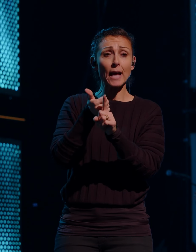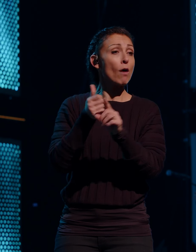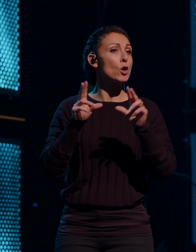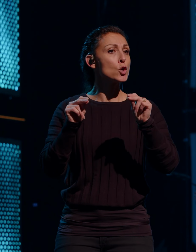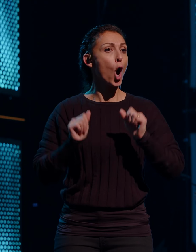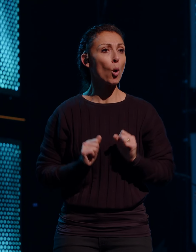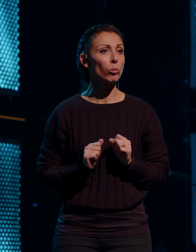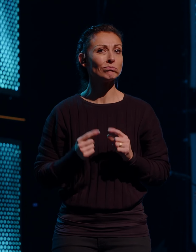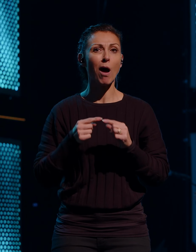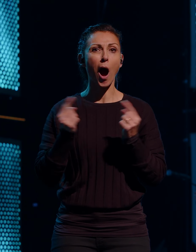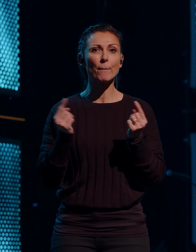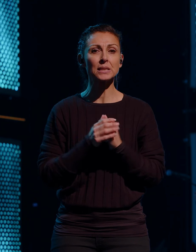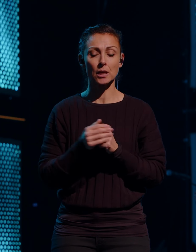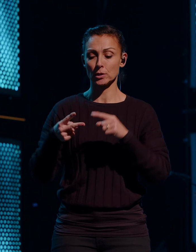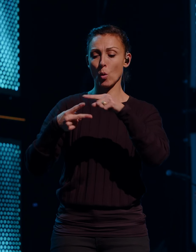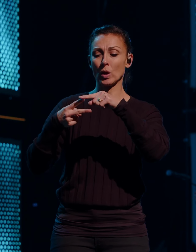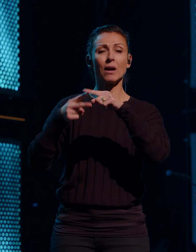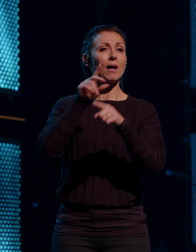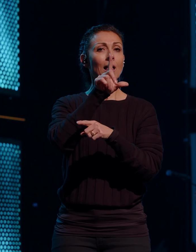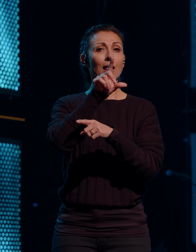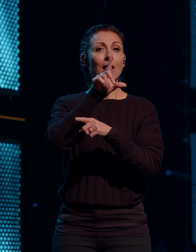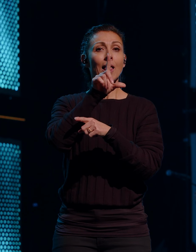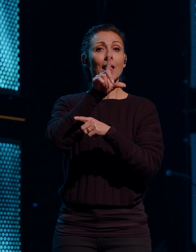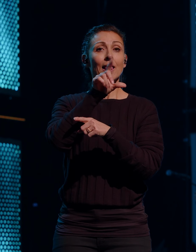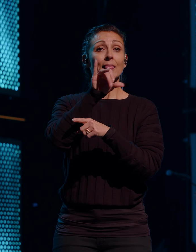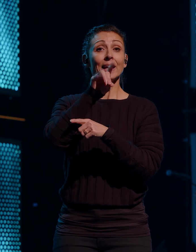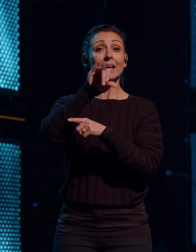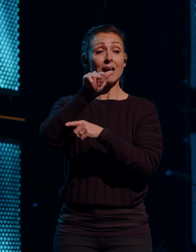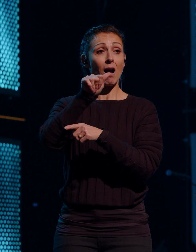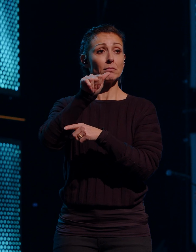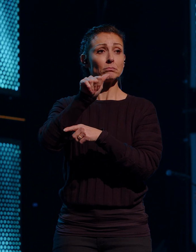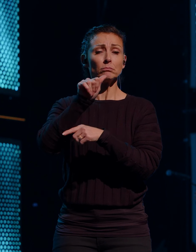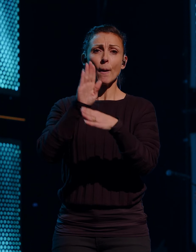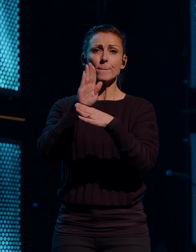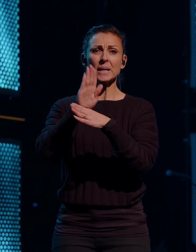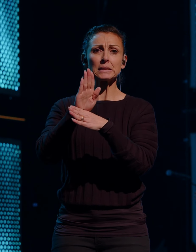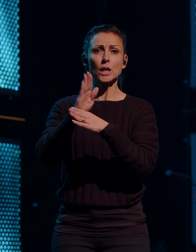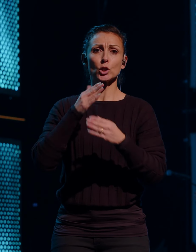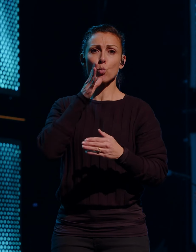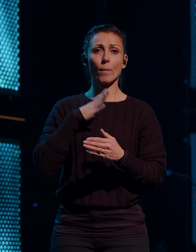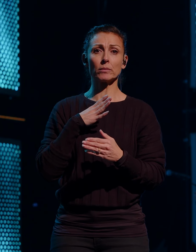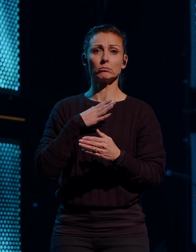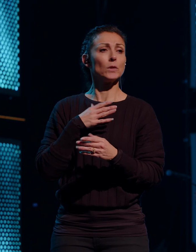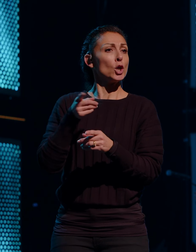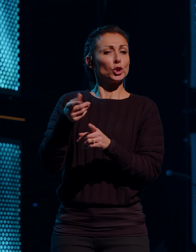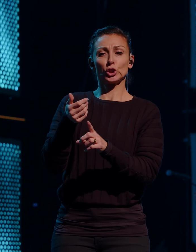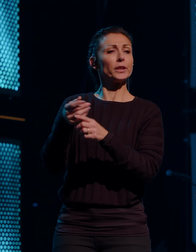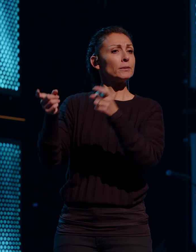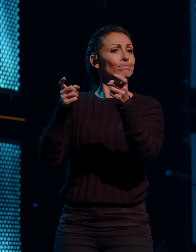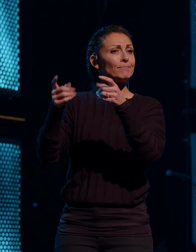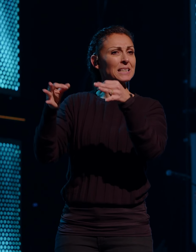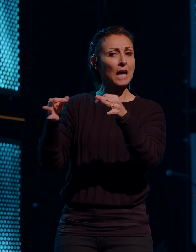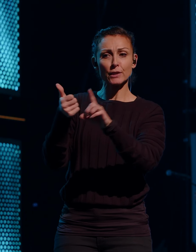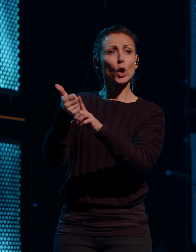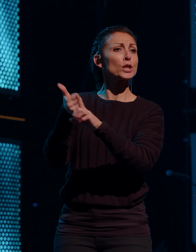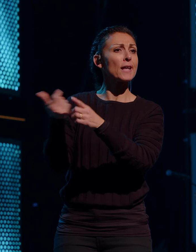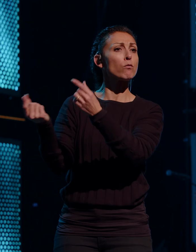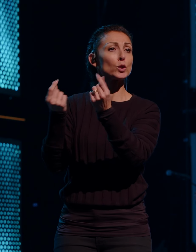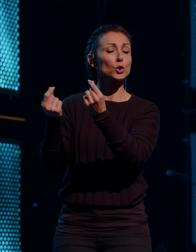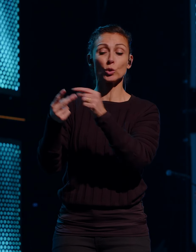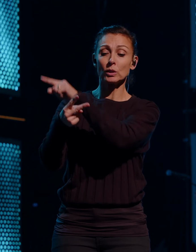a slave girl who has no control of her life. This time it's a girl who is really, she's